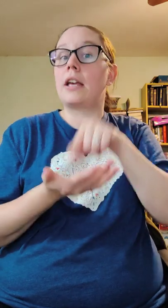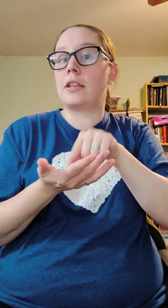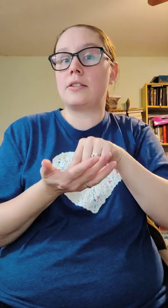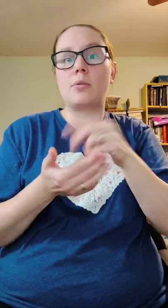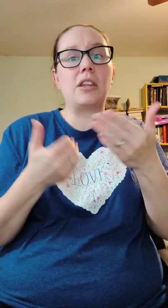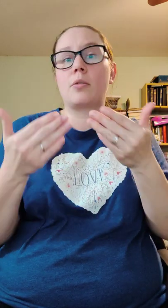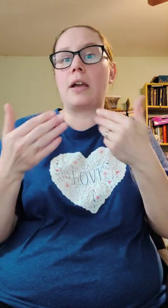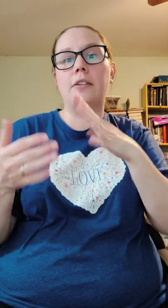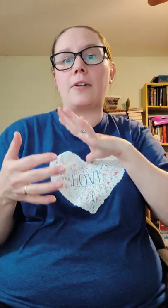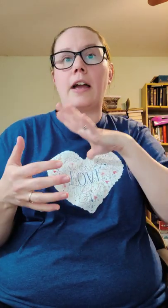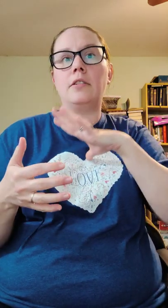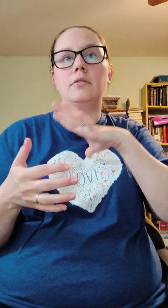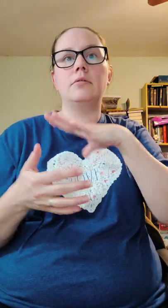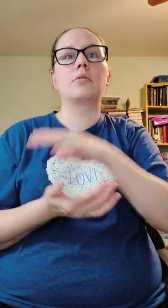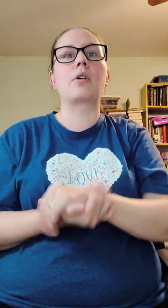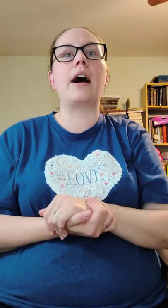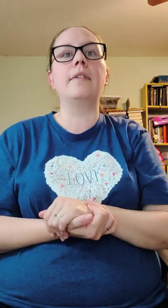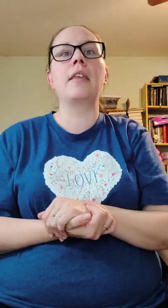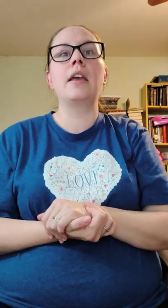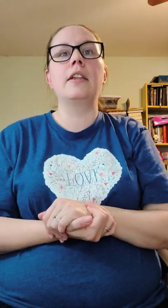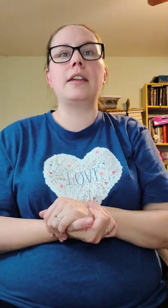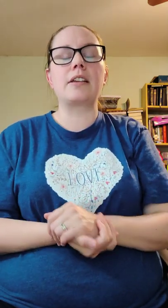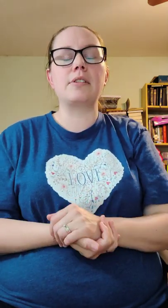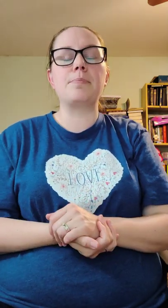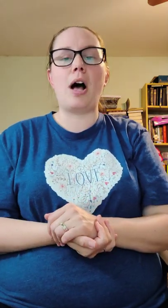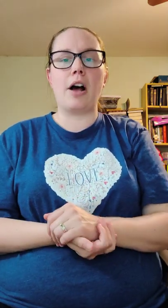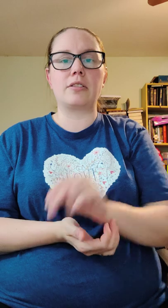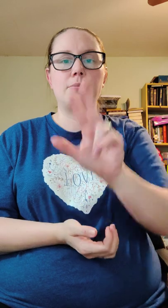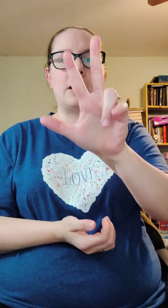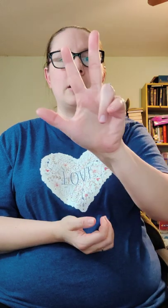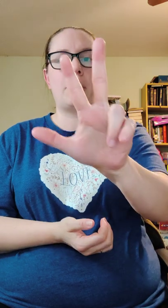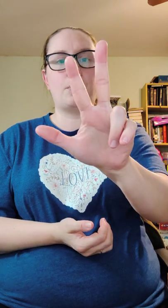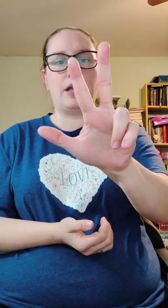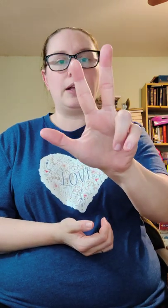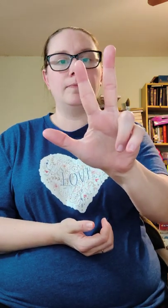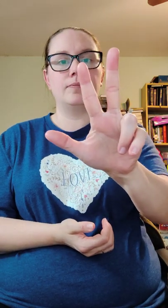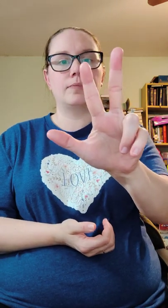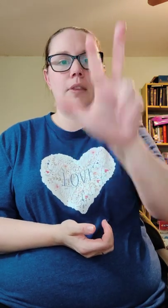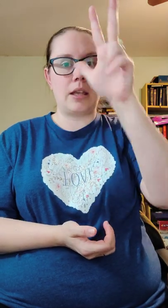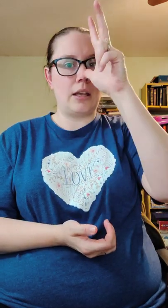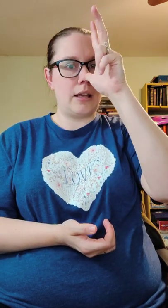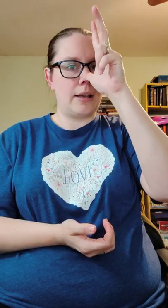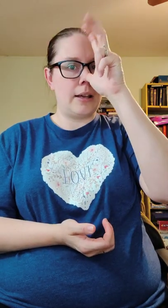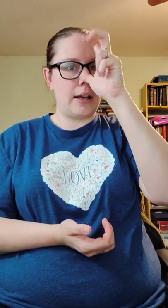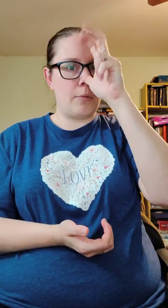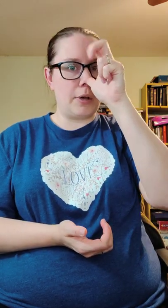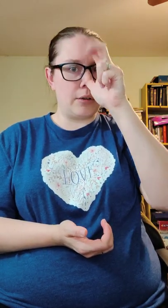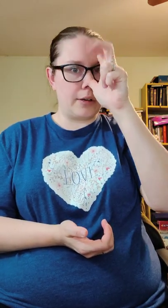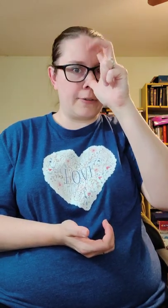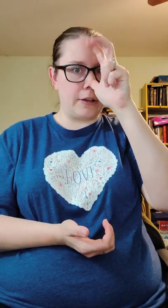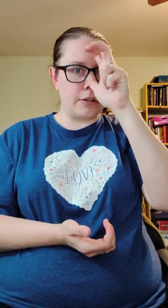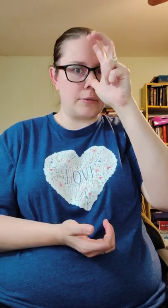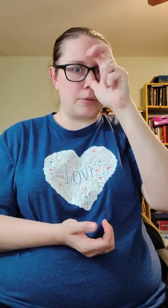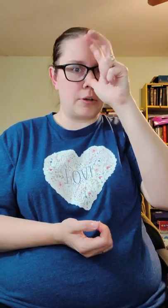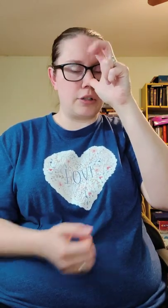like this. So, either way is fine. Okay. The next one is bug. So, make a three and wiggle your fingers. Put it on